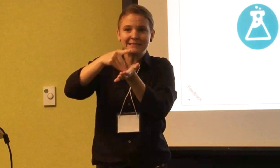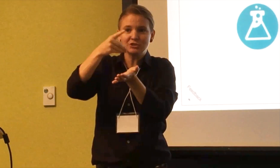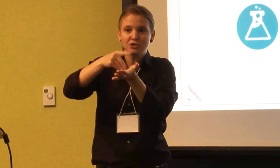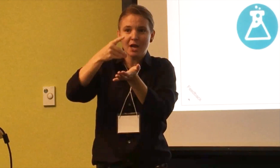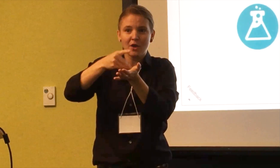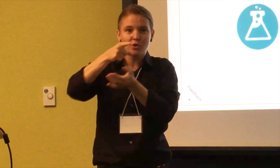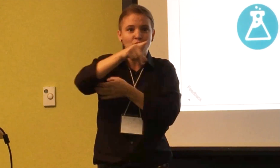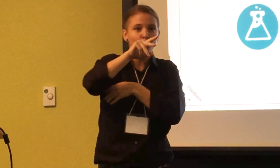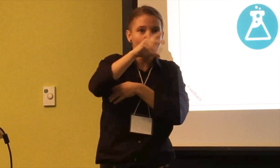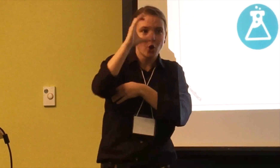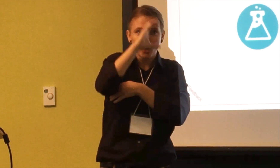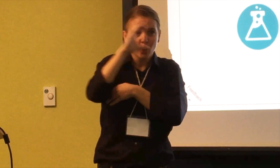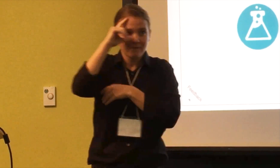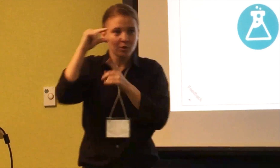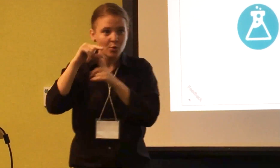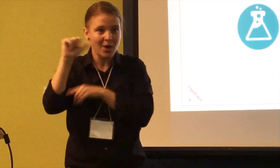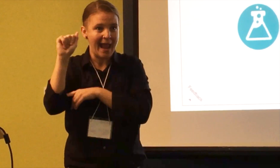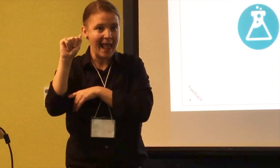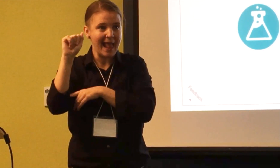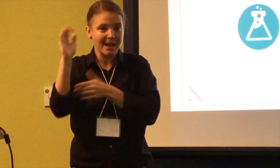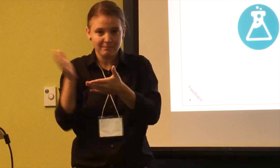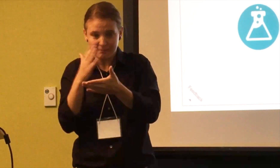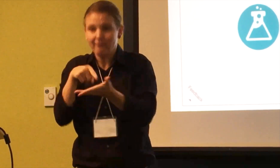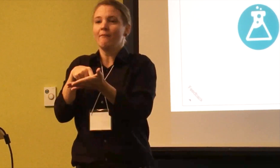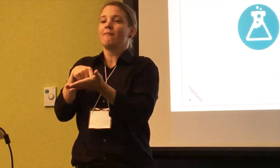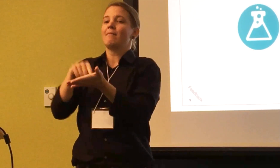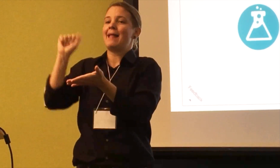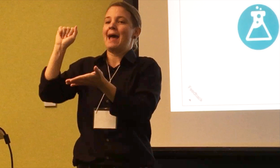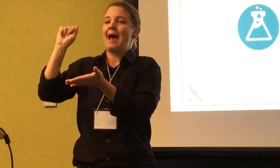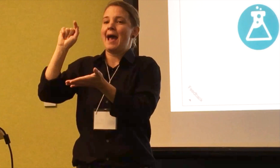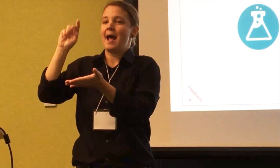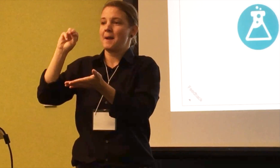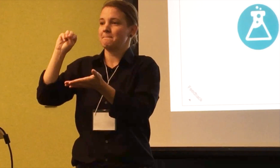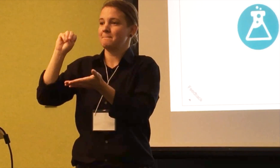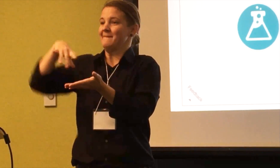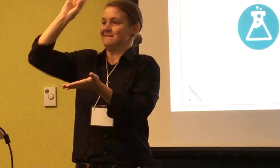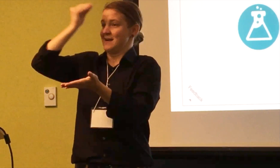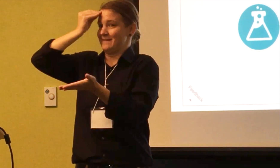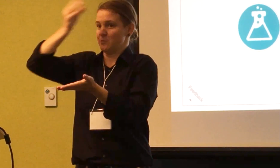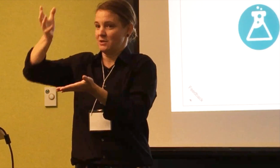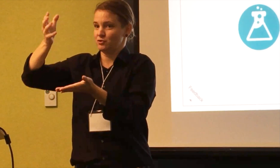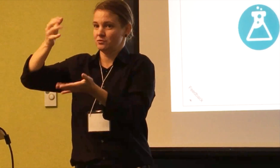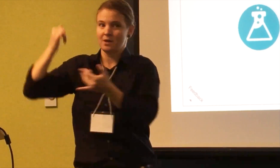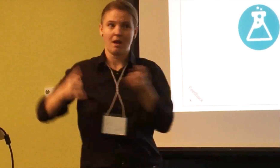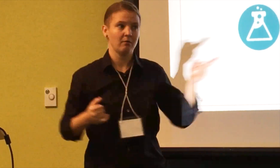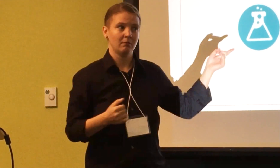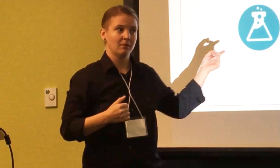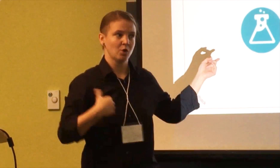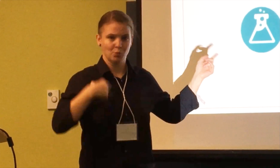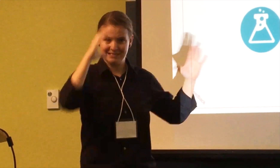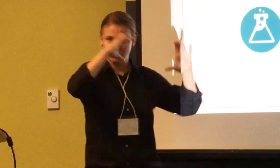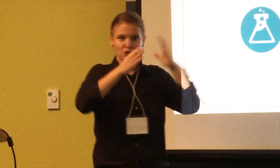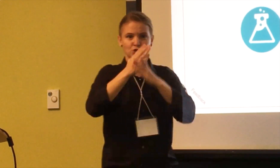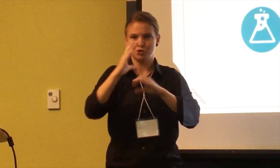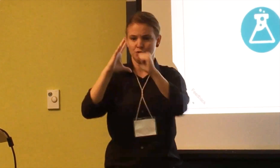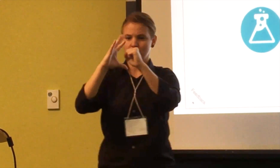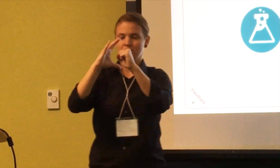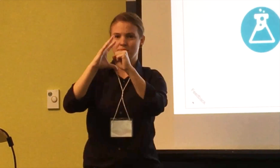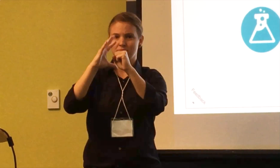right? If you look in a dictionary, you like atom. Okay, it starts with an A. You look it up and you see atom in the dictionary. But if I'm